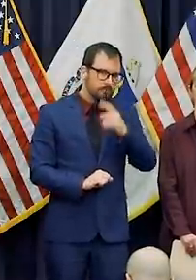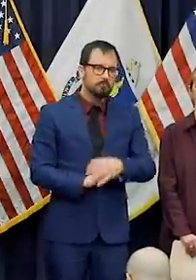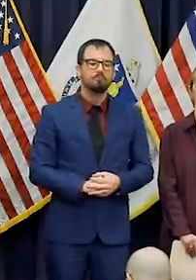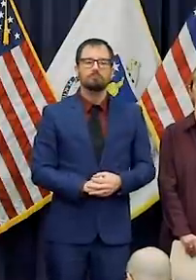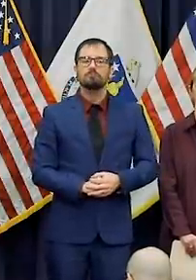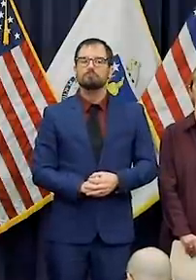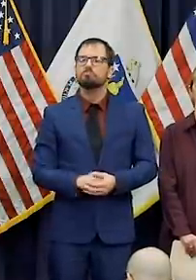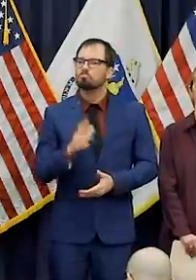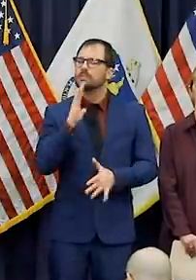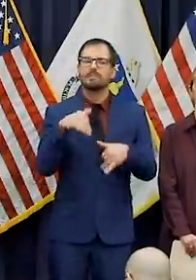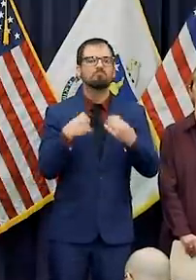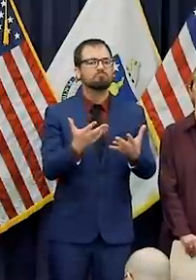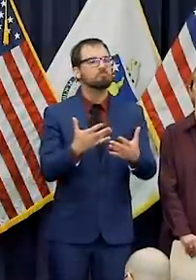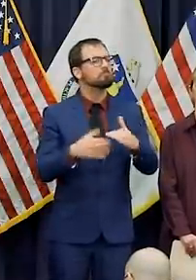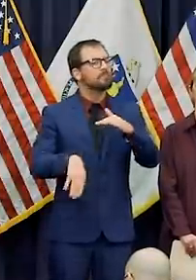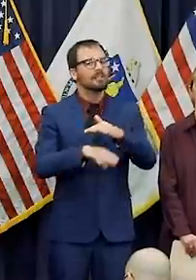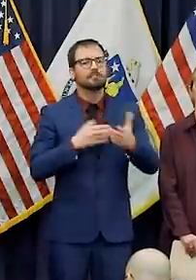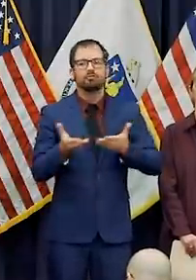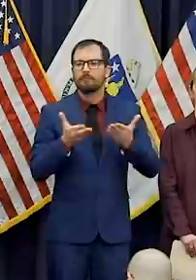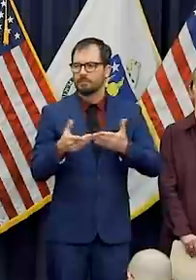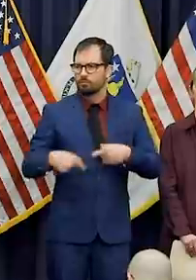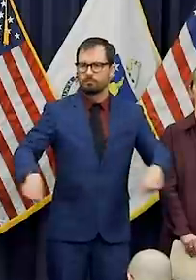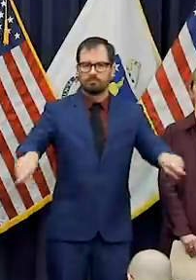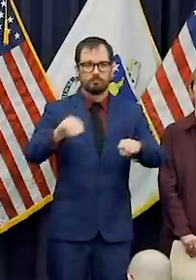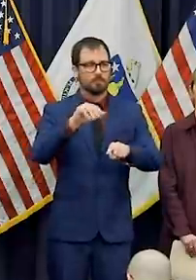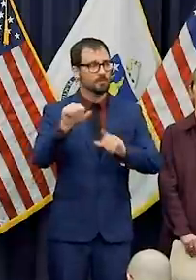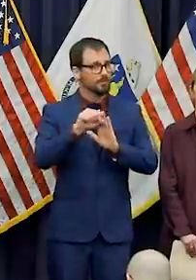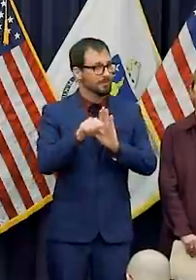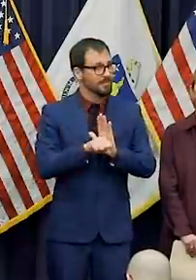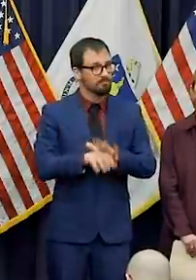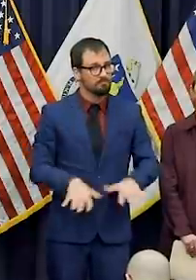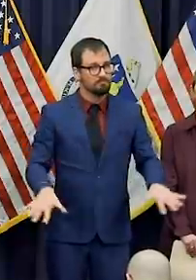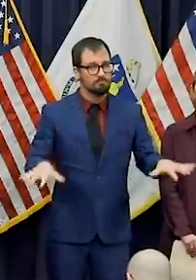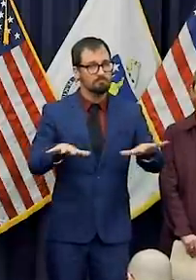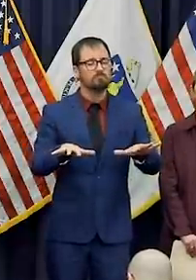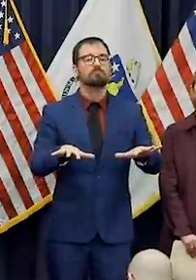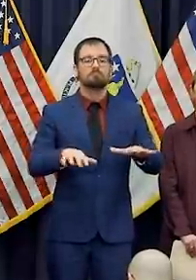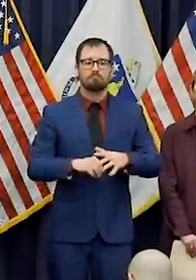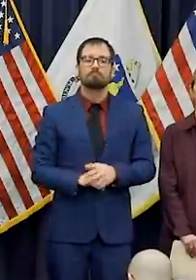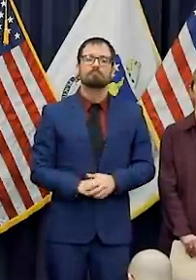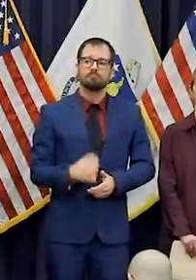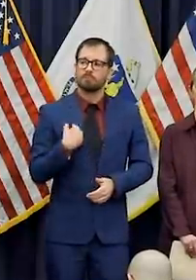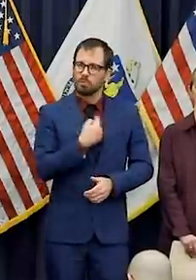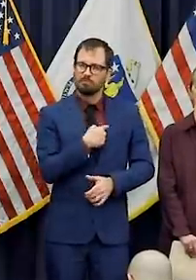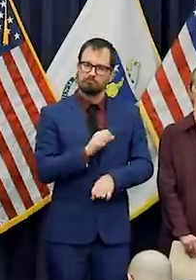expect. We've been working around the clock on several provisions,